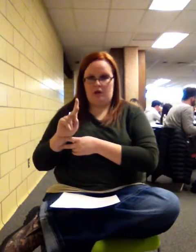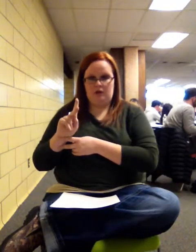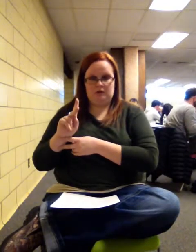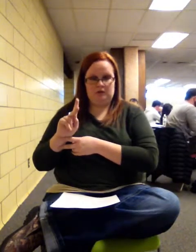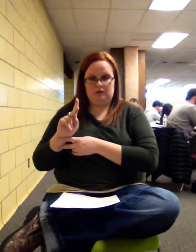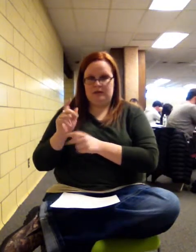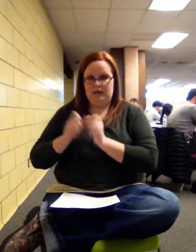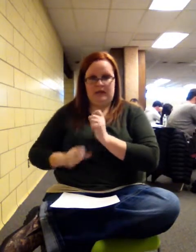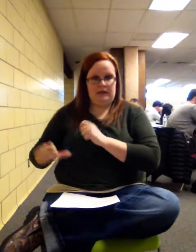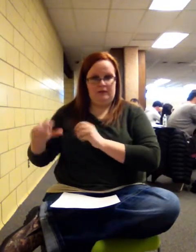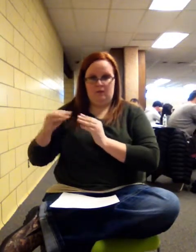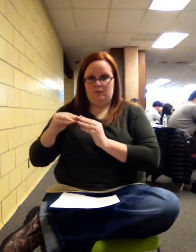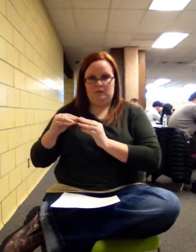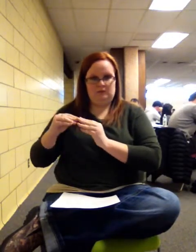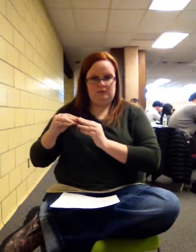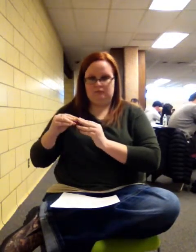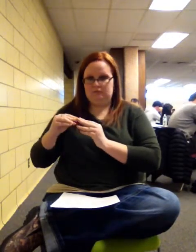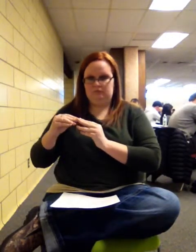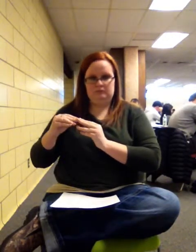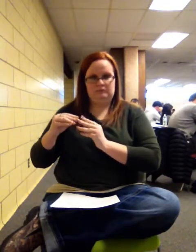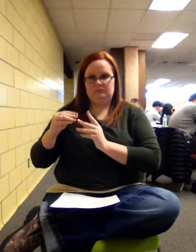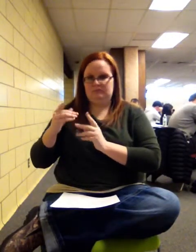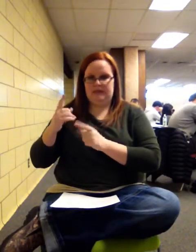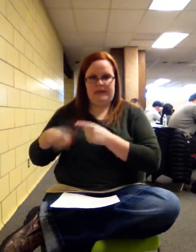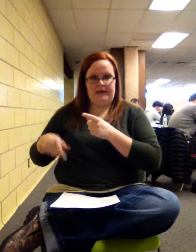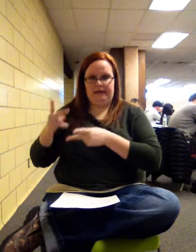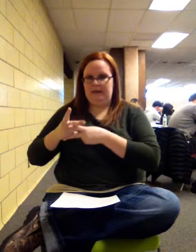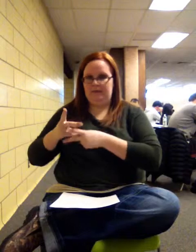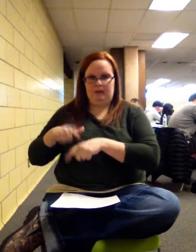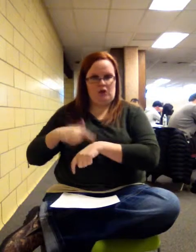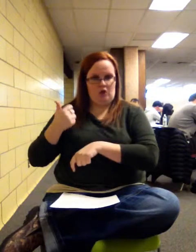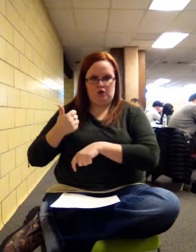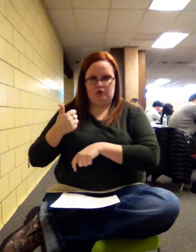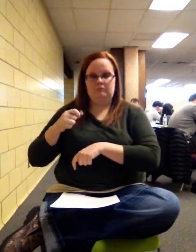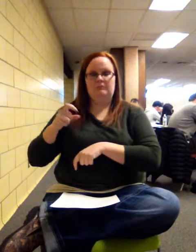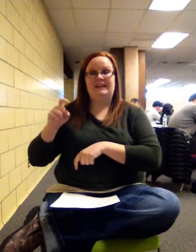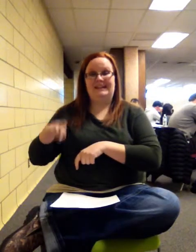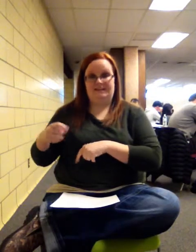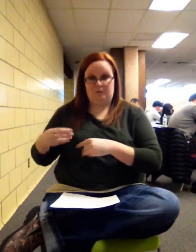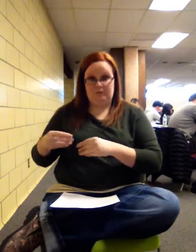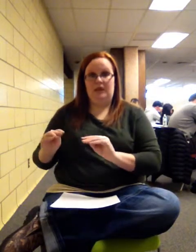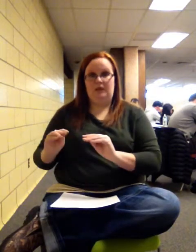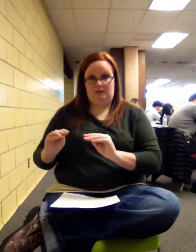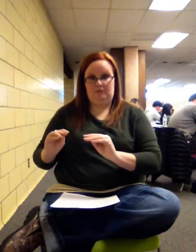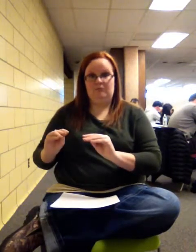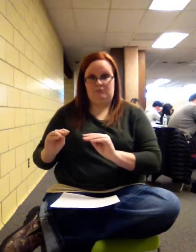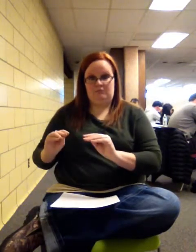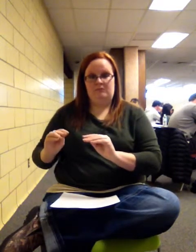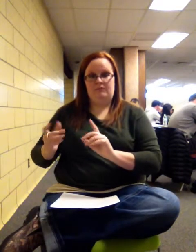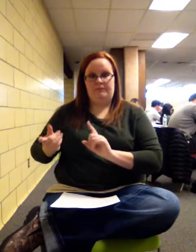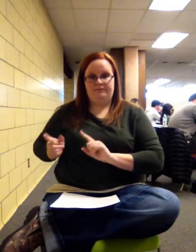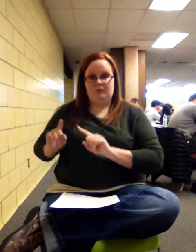And so they need to sell it. So they go out into the marketplace and they sell that